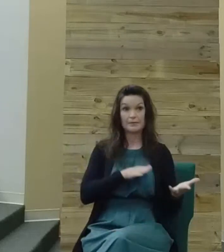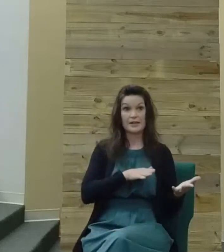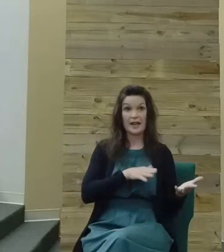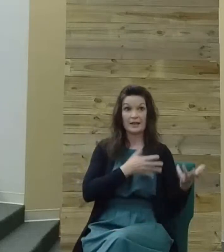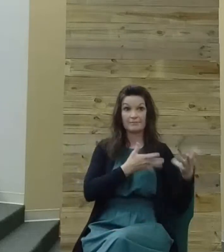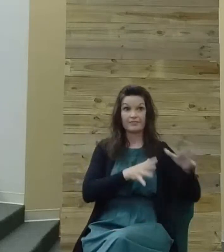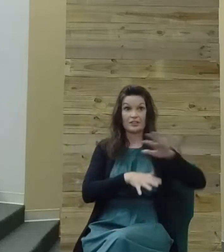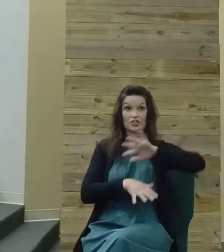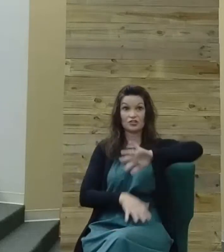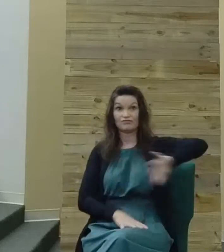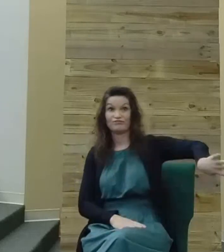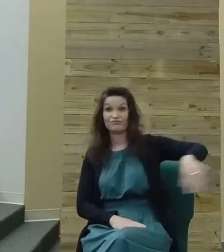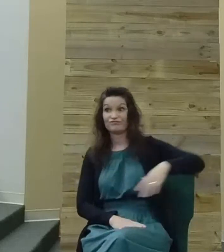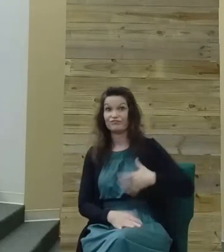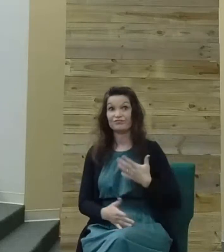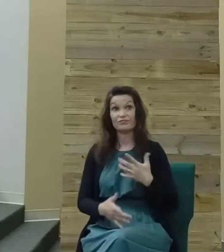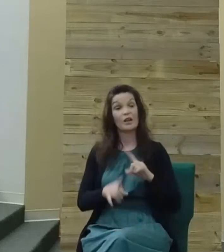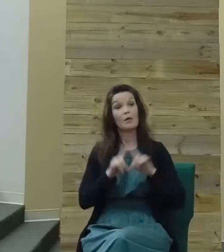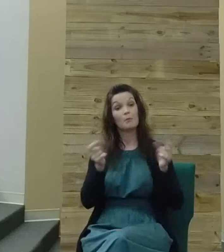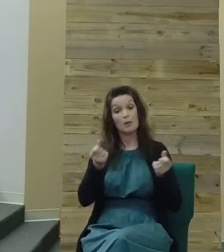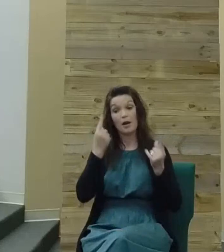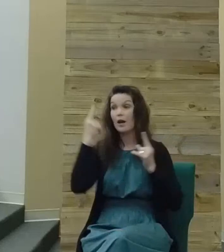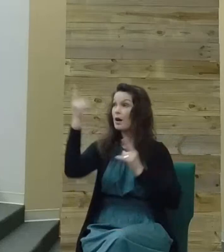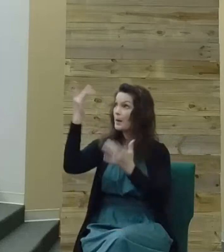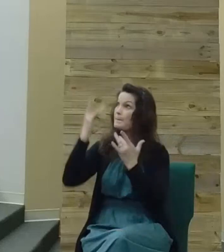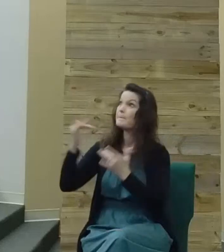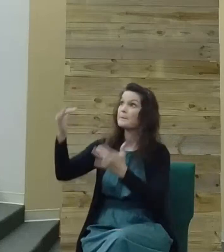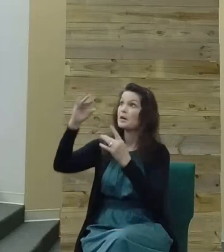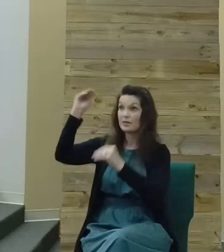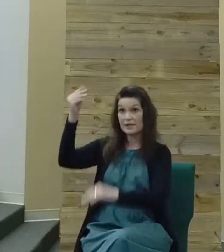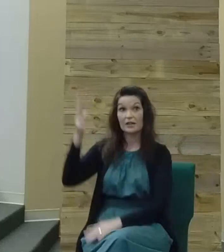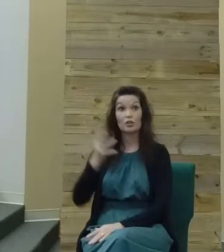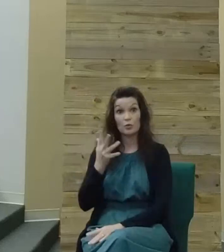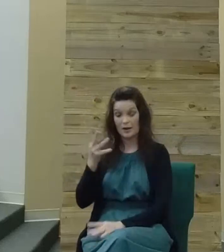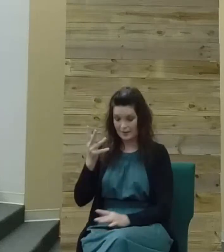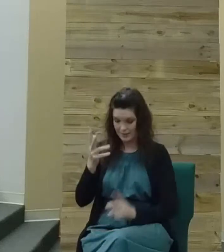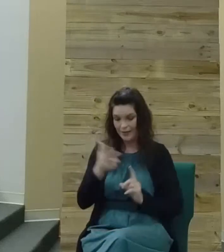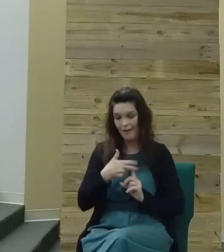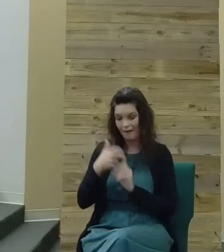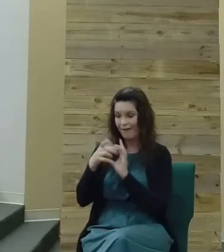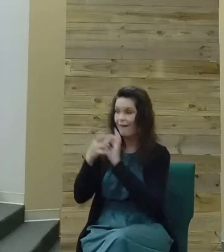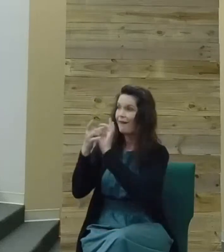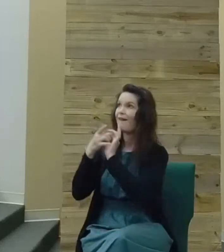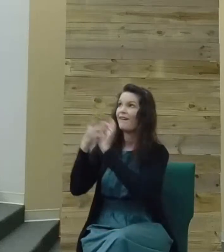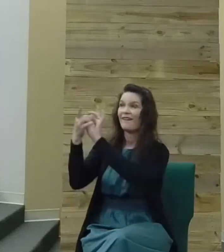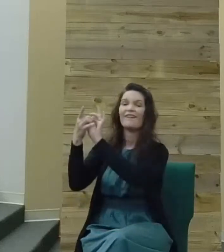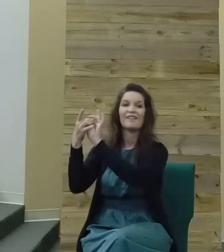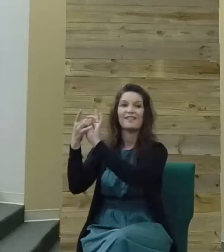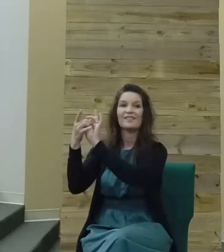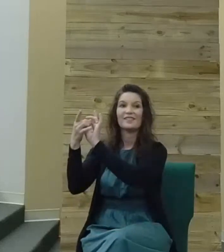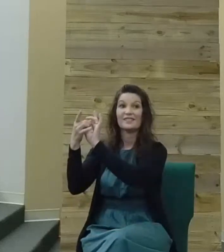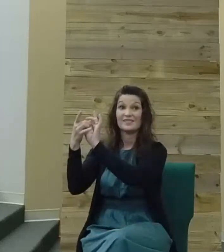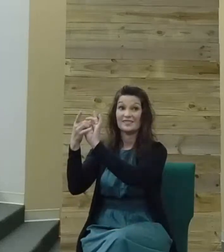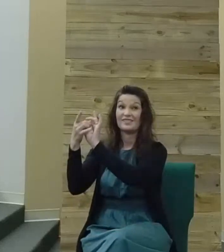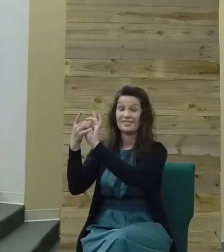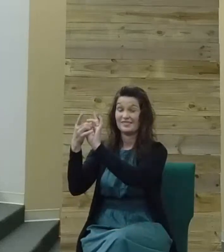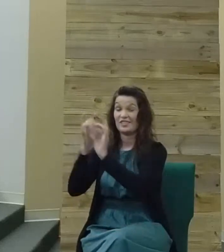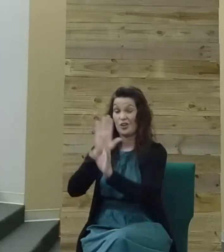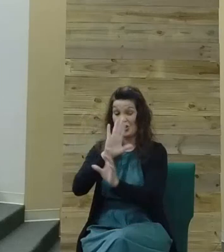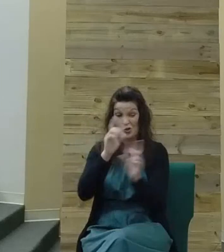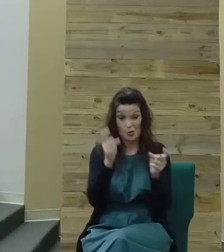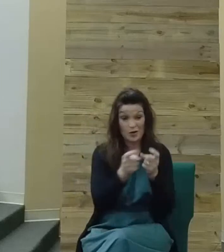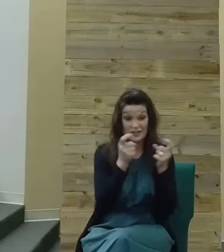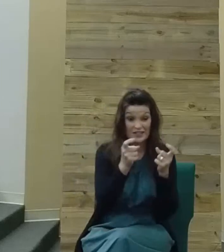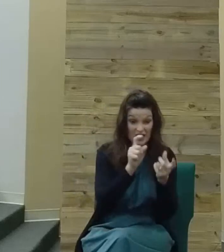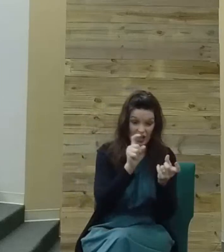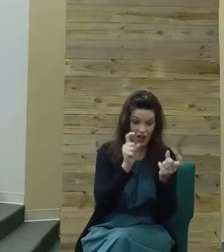my sins. But with mercy and grace, God reconciles me to Christ. God took